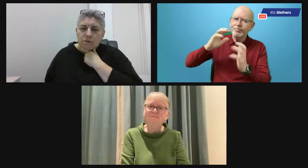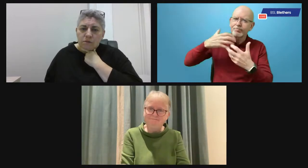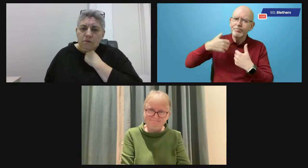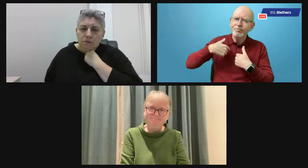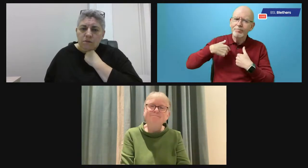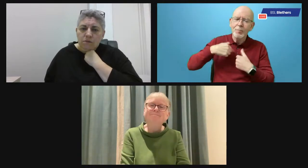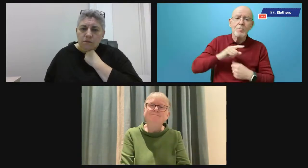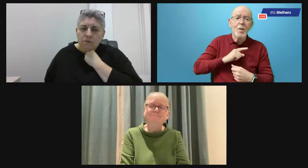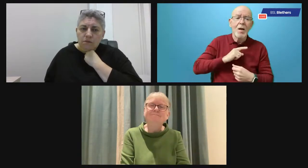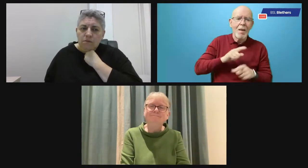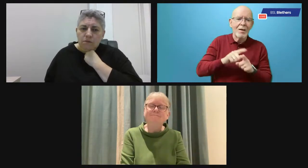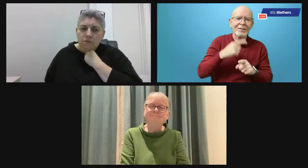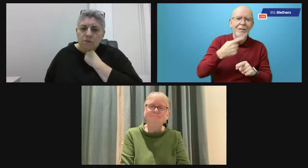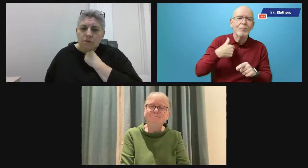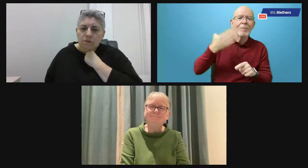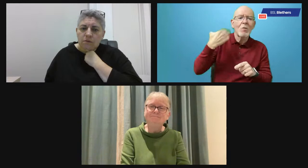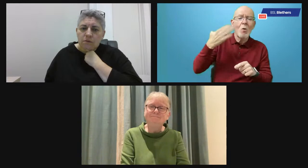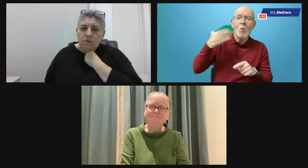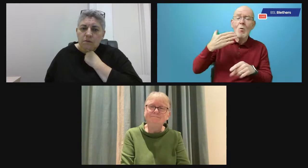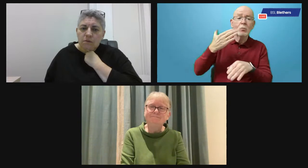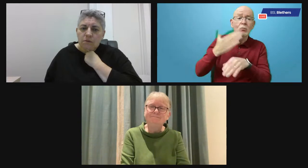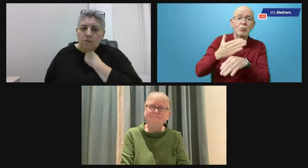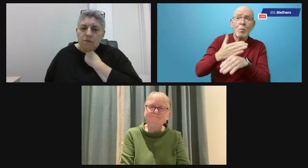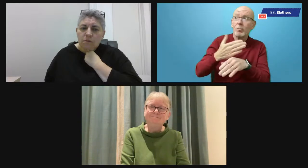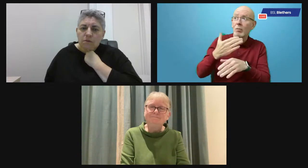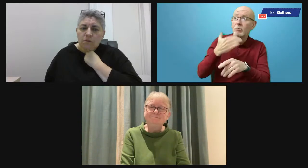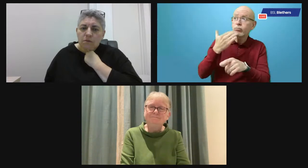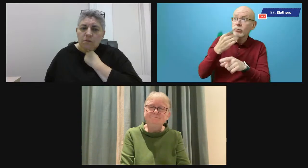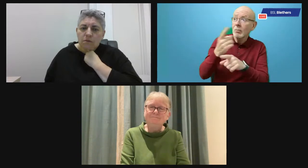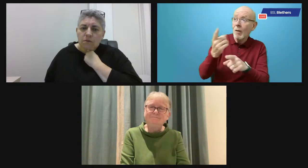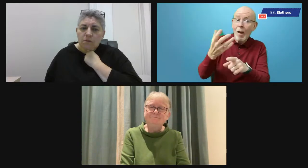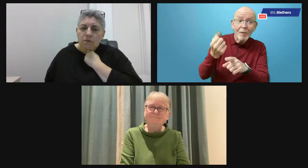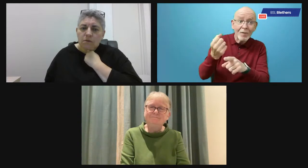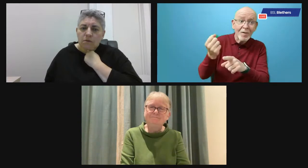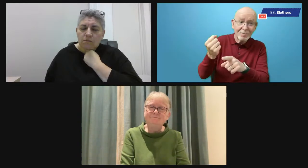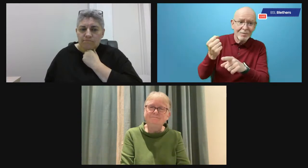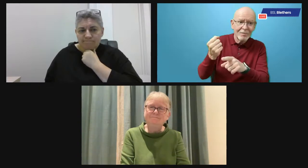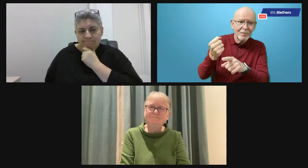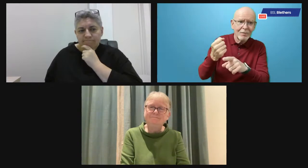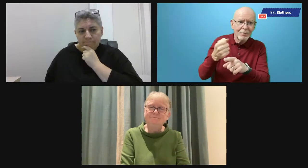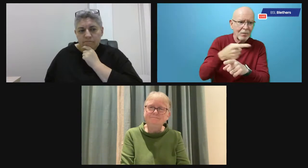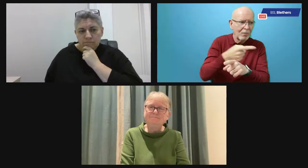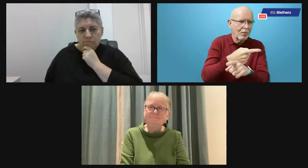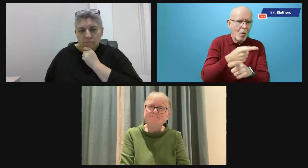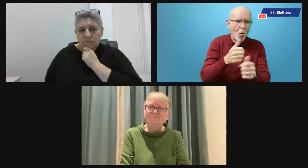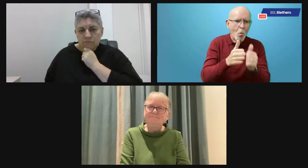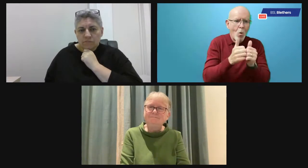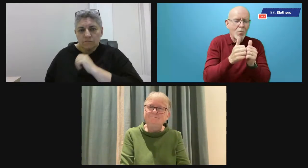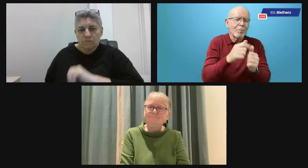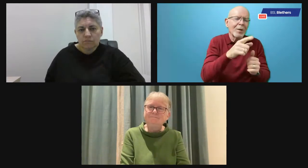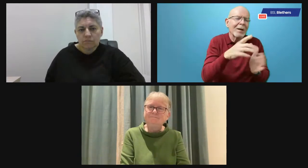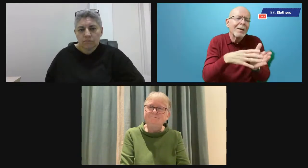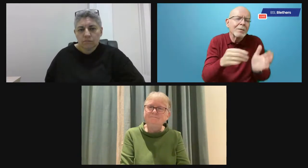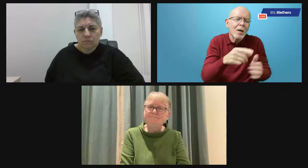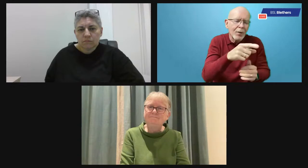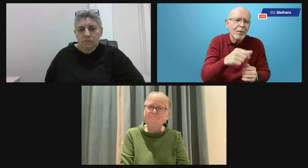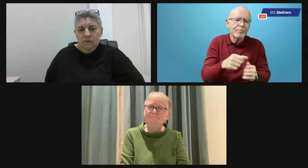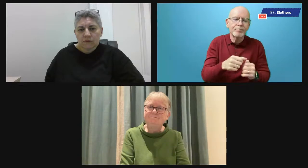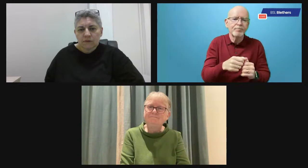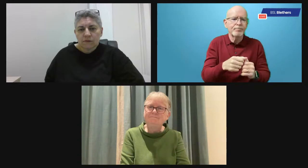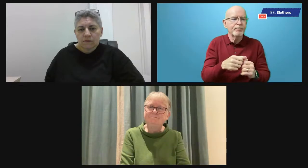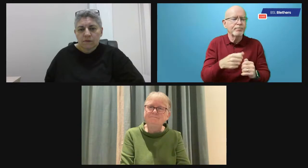one of my concerns is the job in itself, and it's because in the past there was plenty of employment